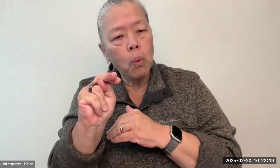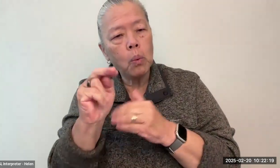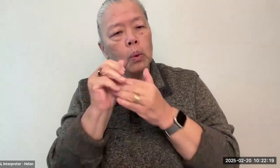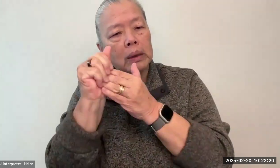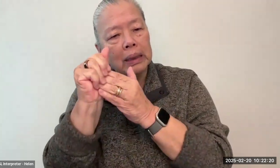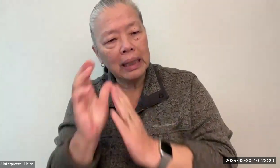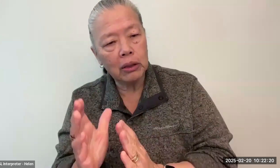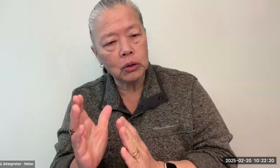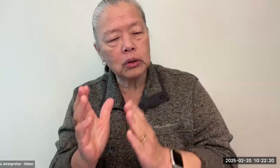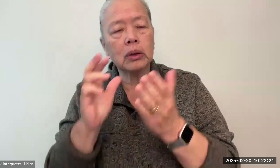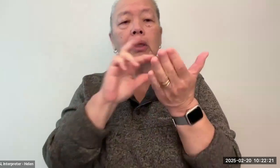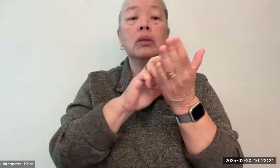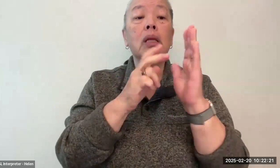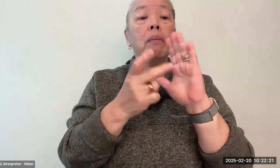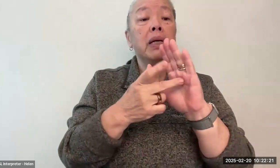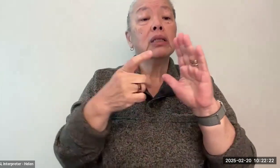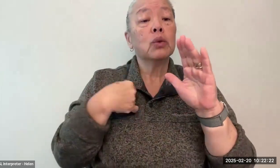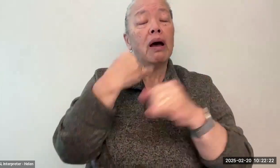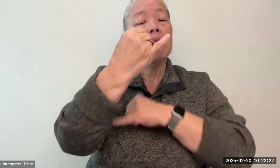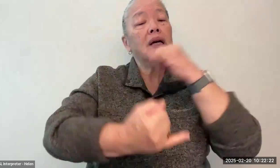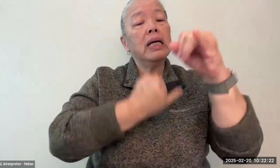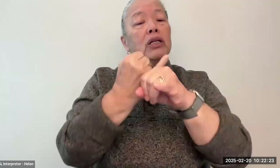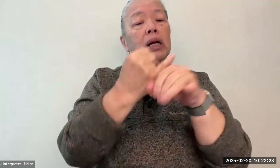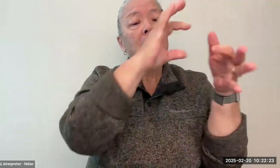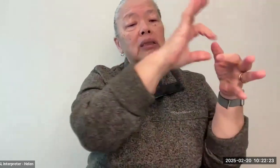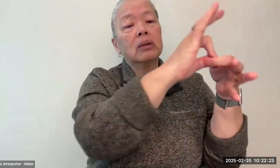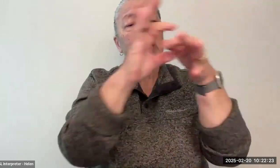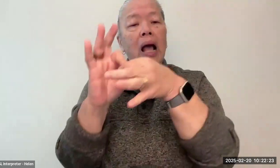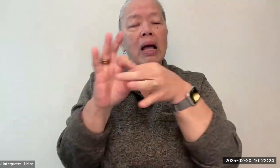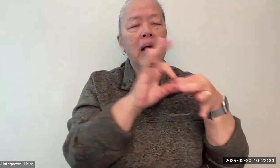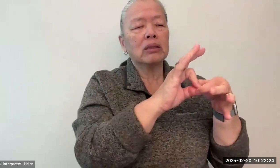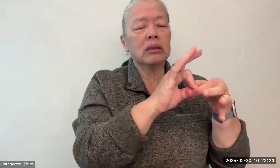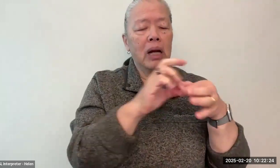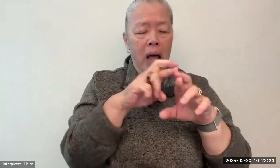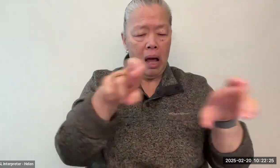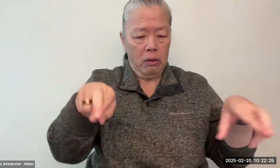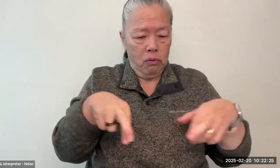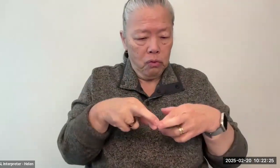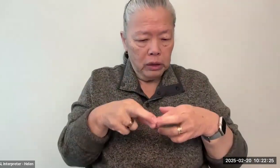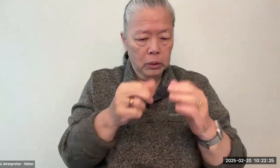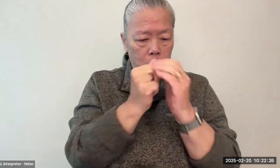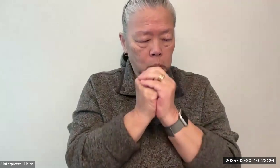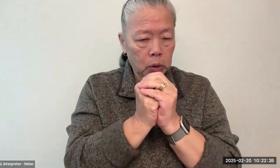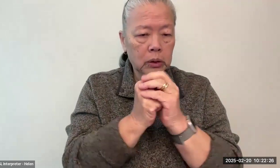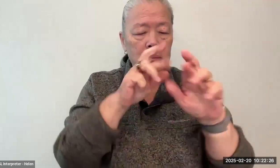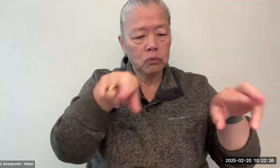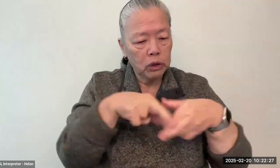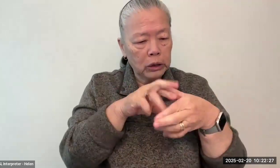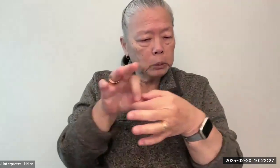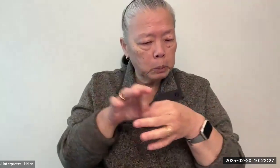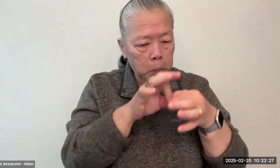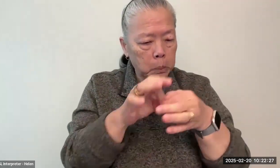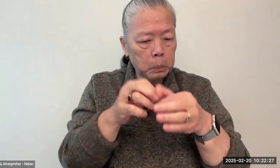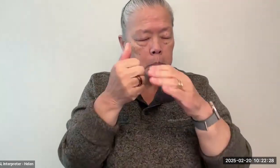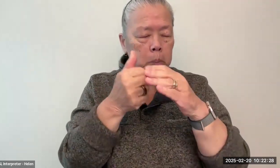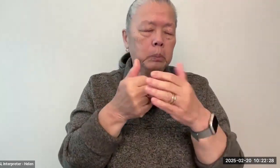is international connectionalism and regionalization of worship and leadership in that theological vision. We also